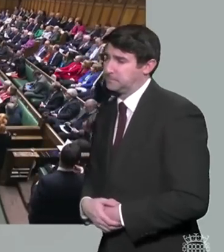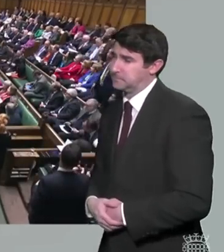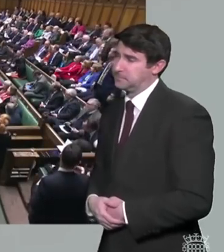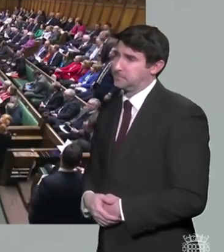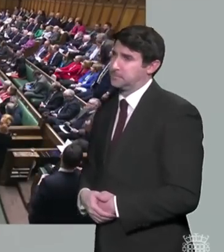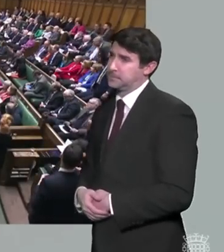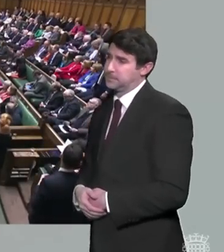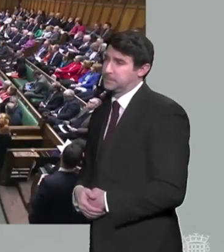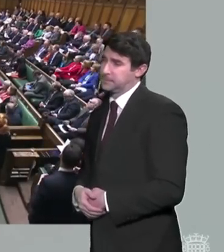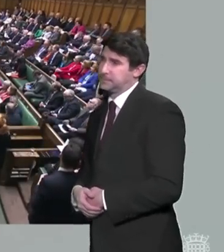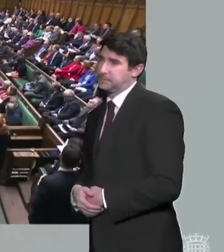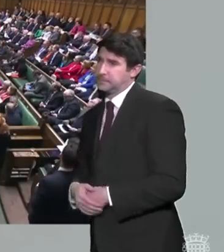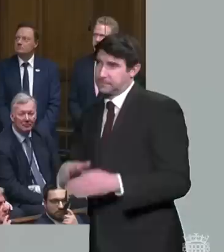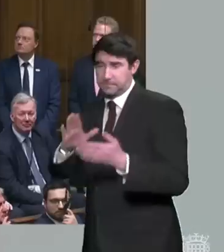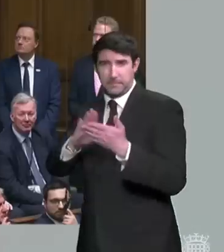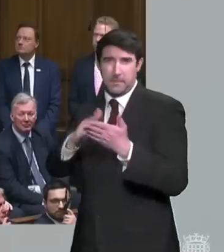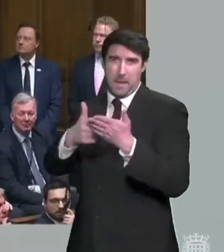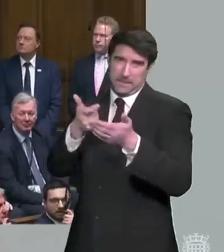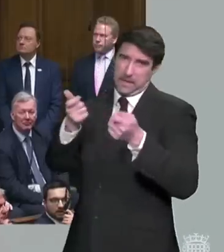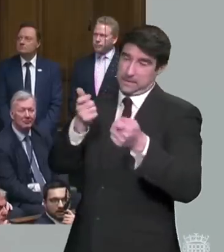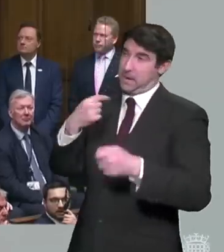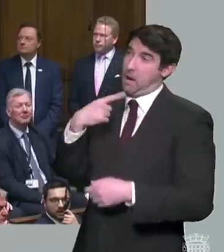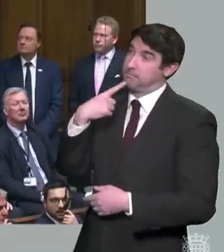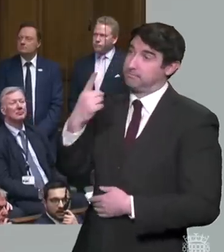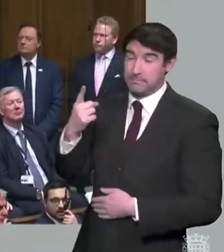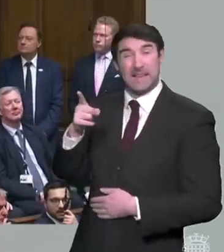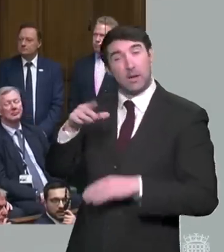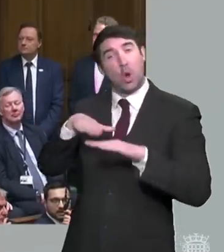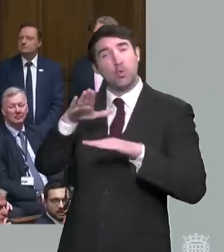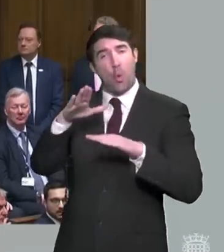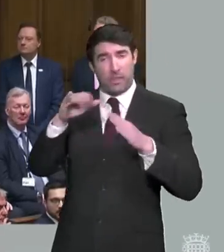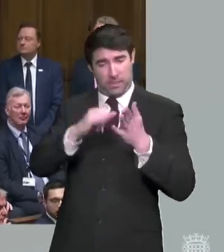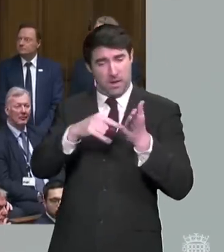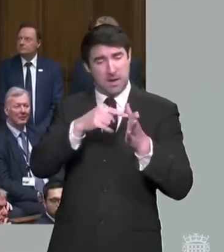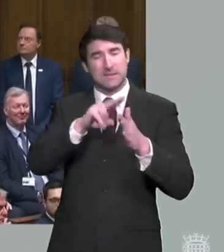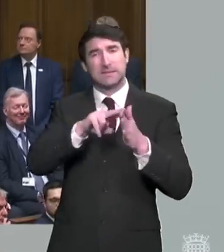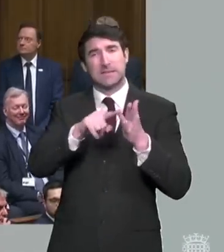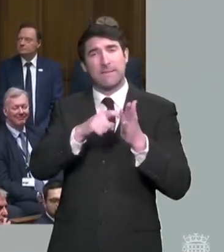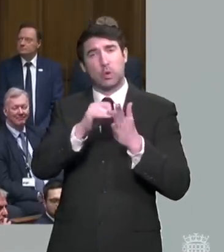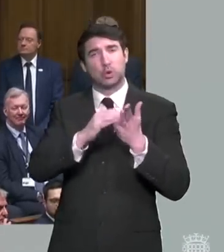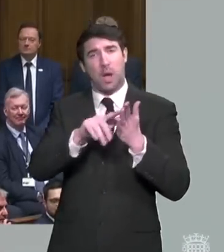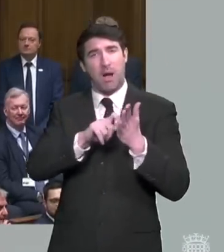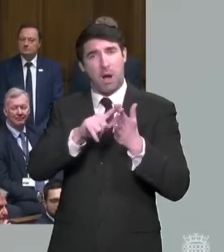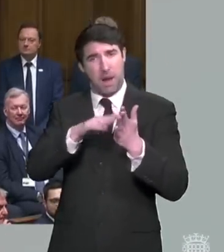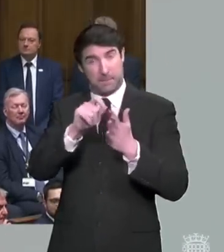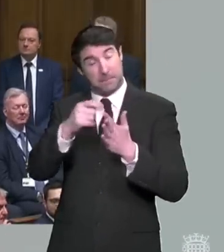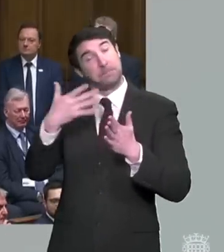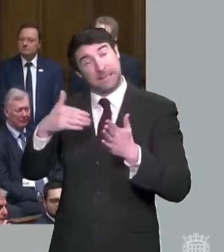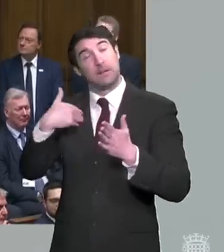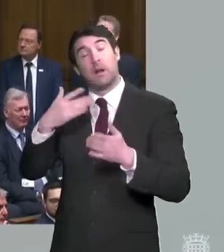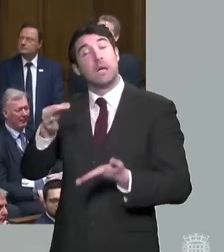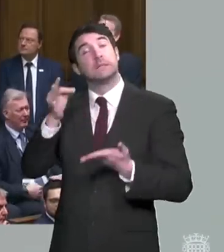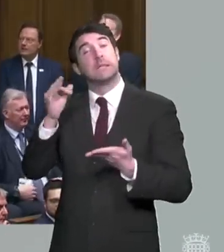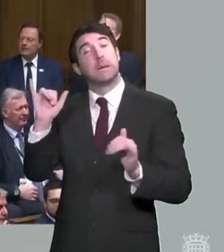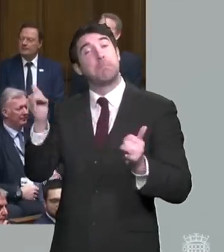Mr. Speaker, last month, together with fellow North Staffordshire MPs, I hosted an event, a tea party, to welcome Ukrainian refugees living in